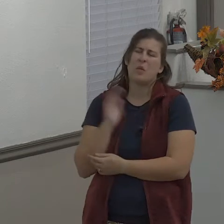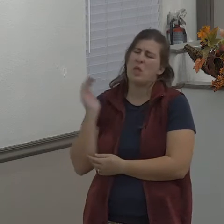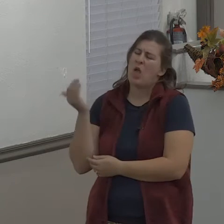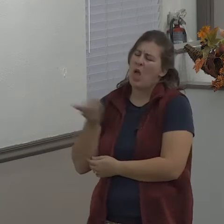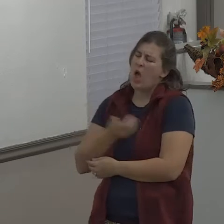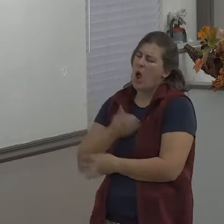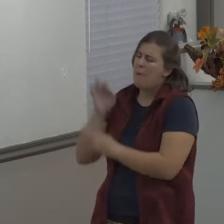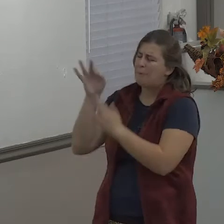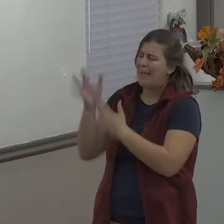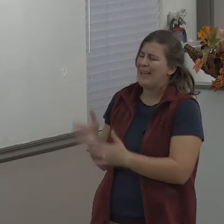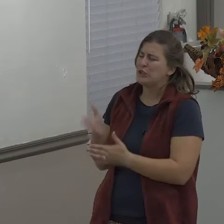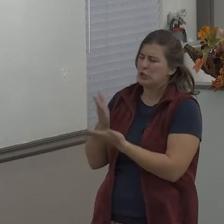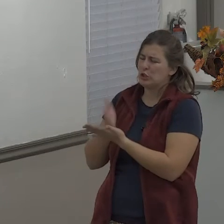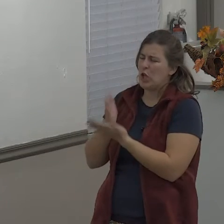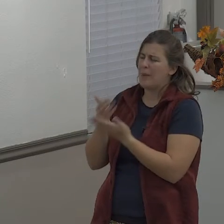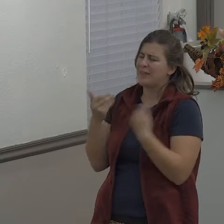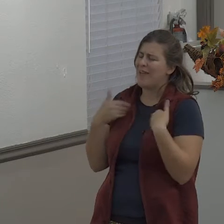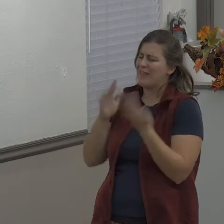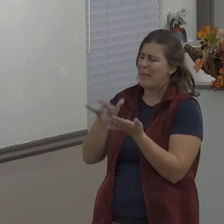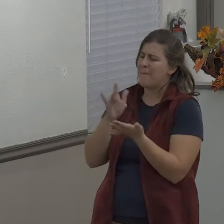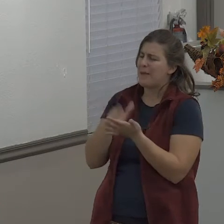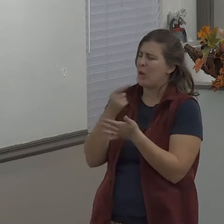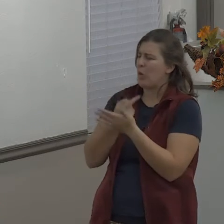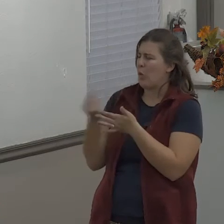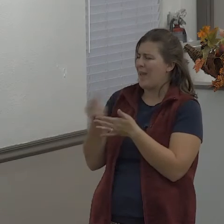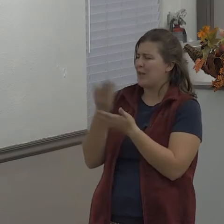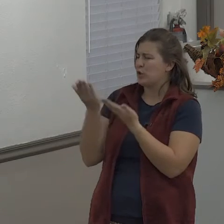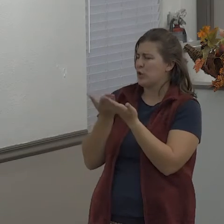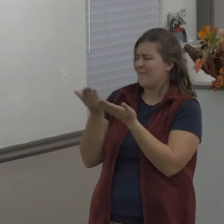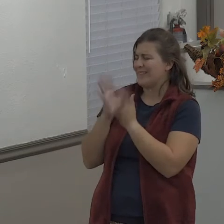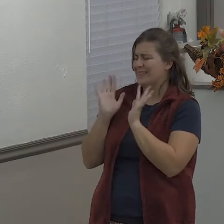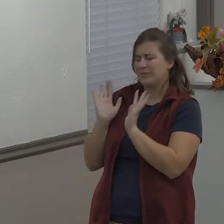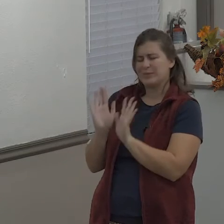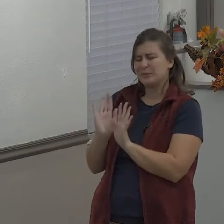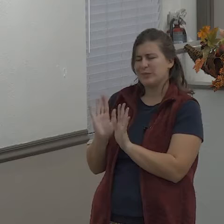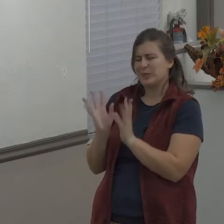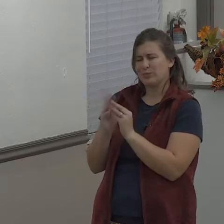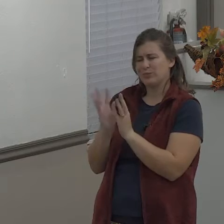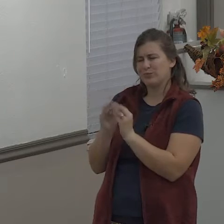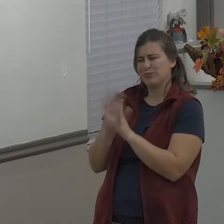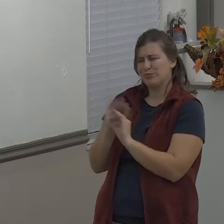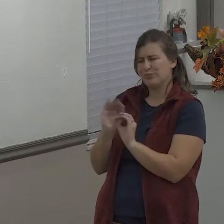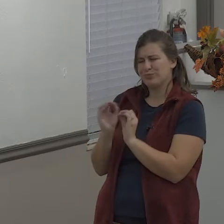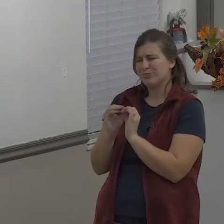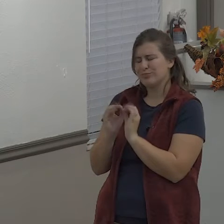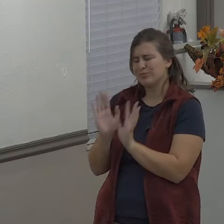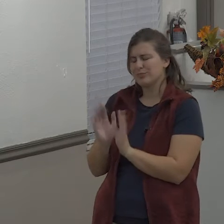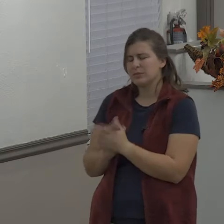Well, our pastor, he discontinued having the midweek service.